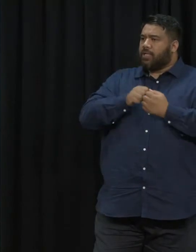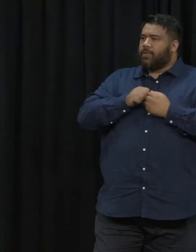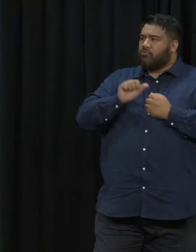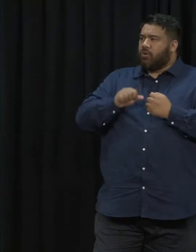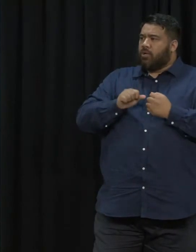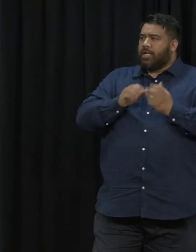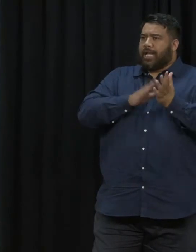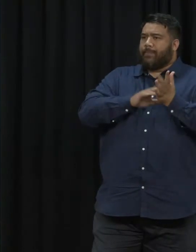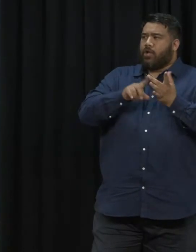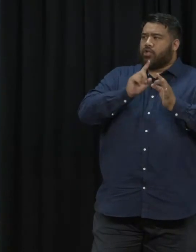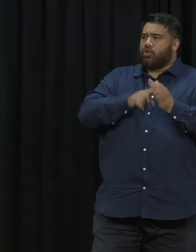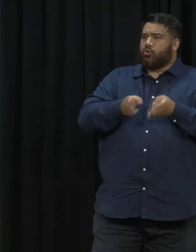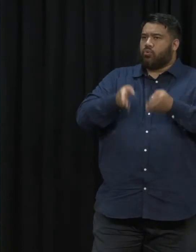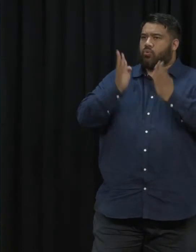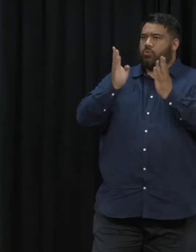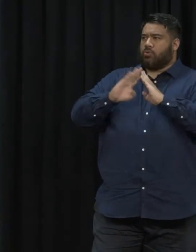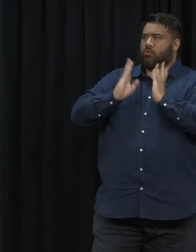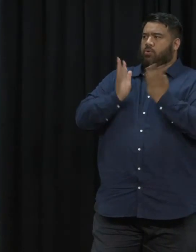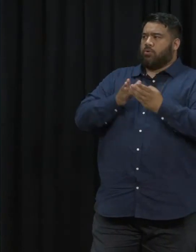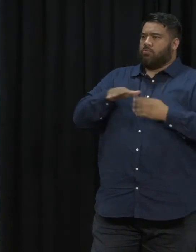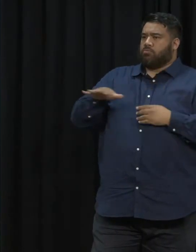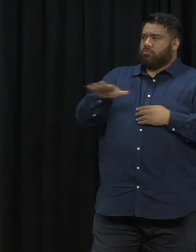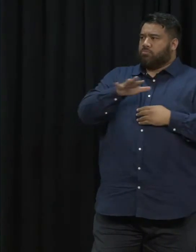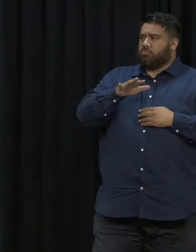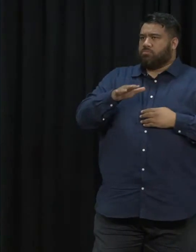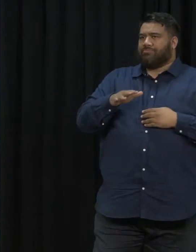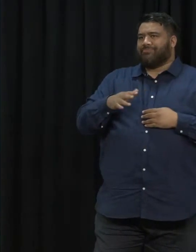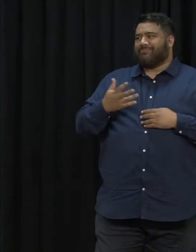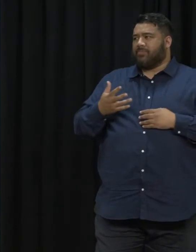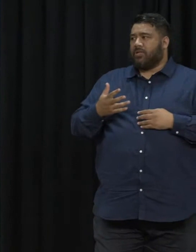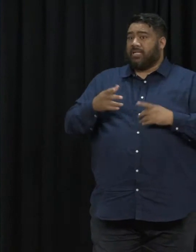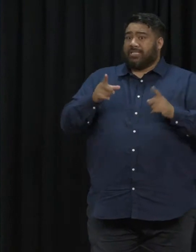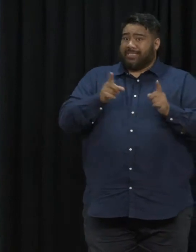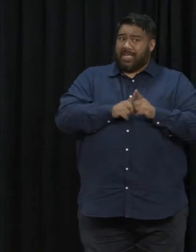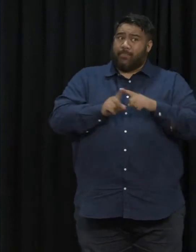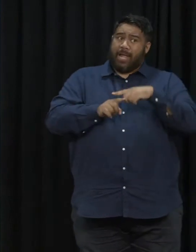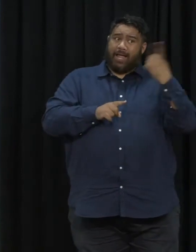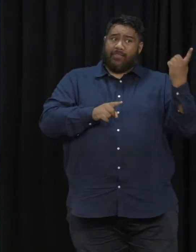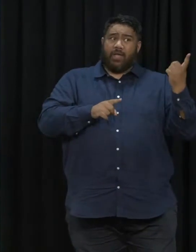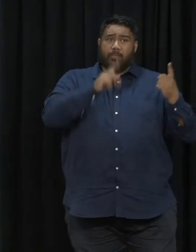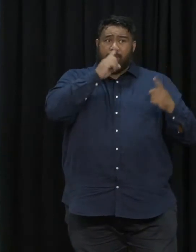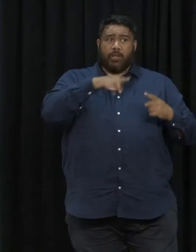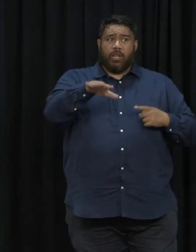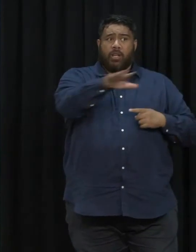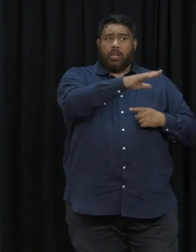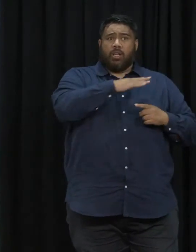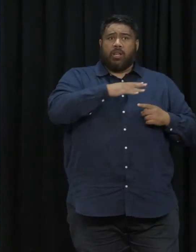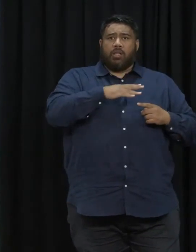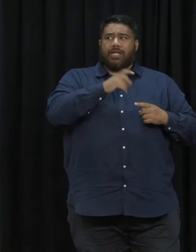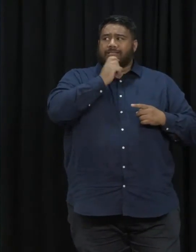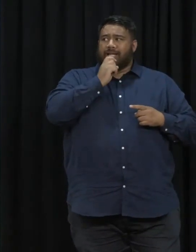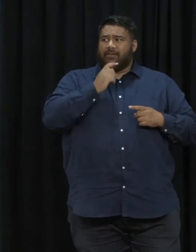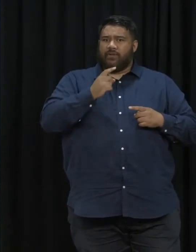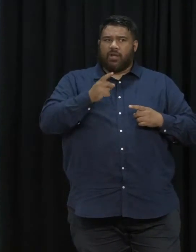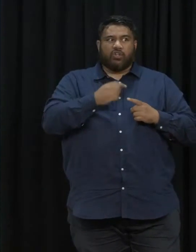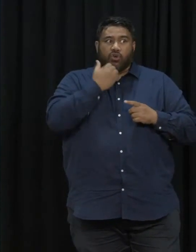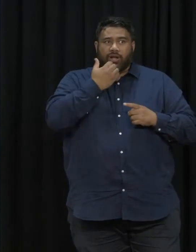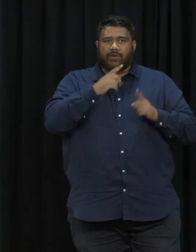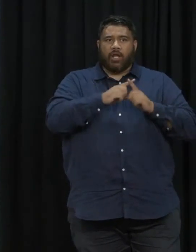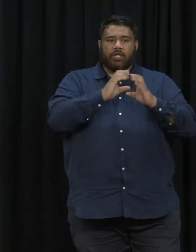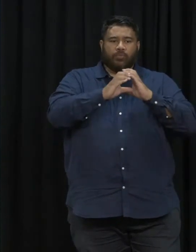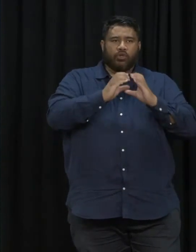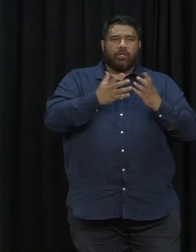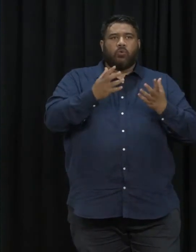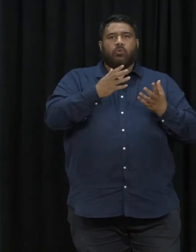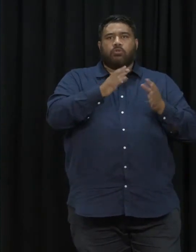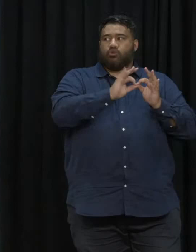NIQ workforce. Does this extend to other areas like translators or communicators, culturally appropriate workforce? Because, as Henry said